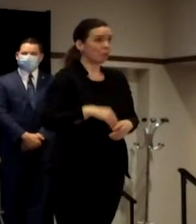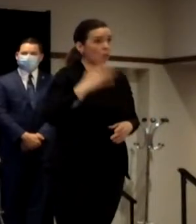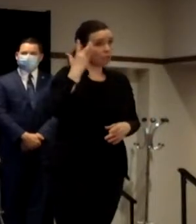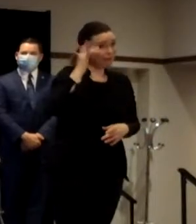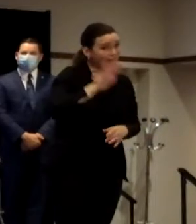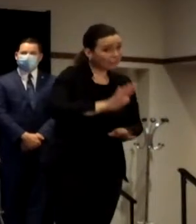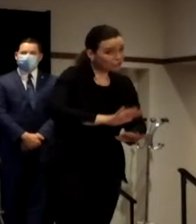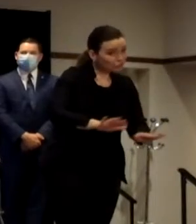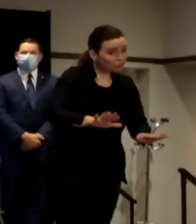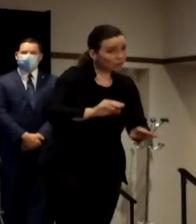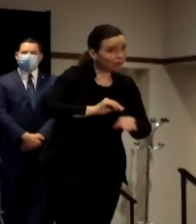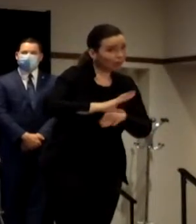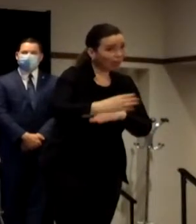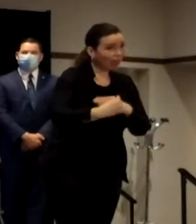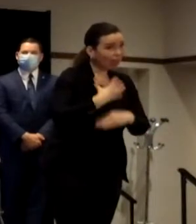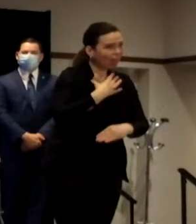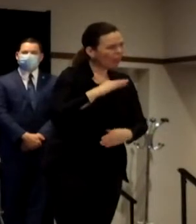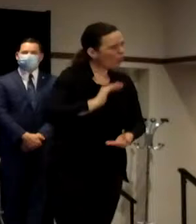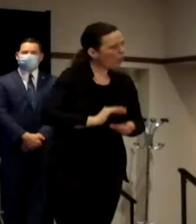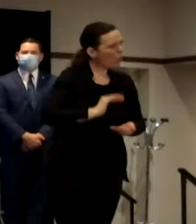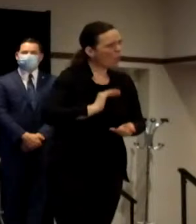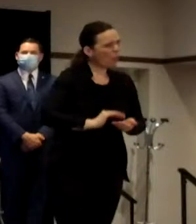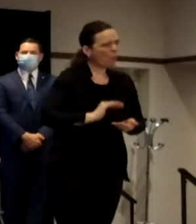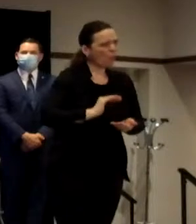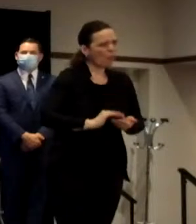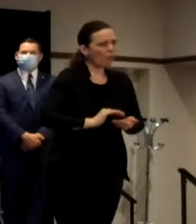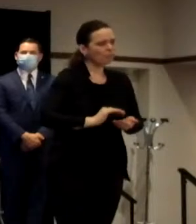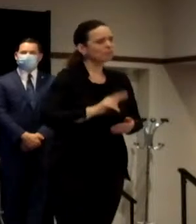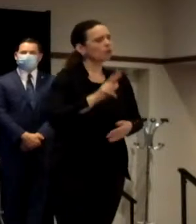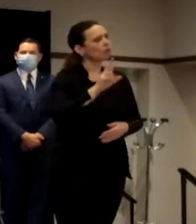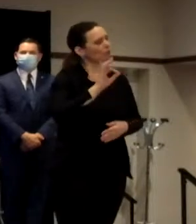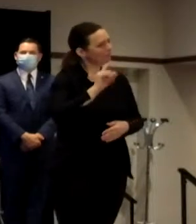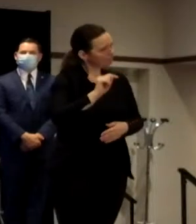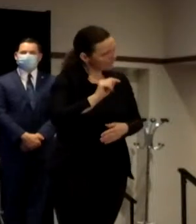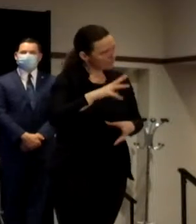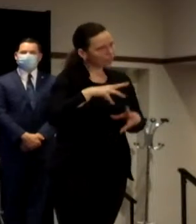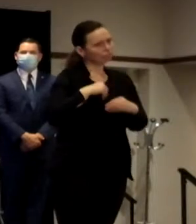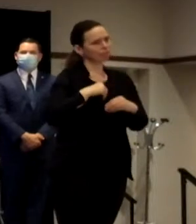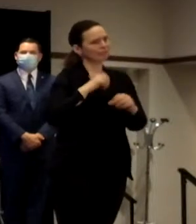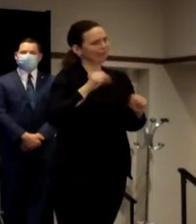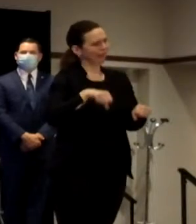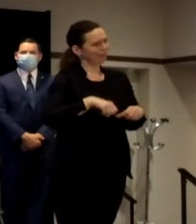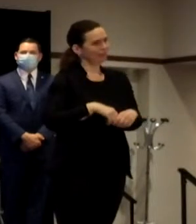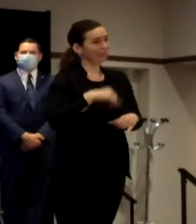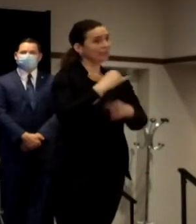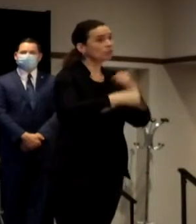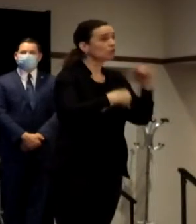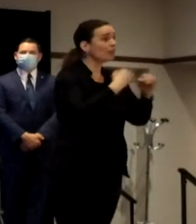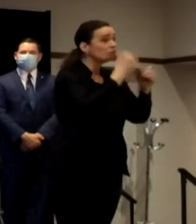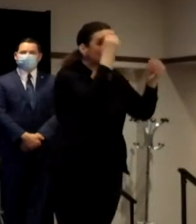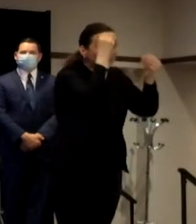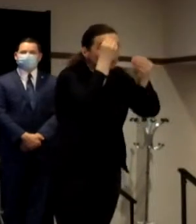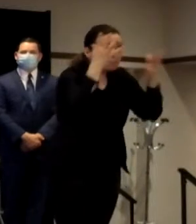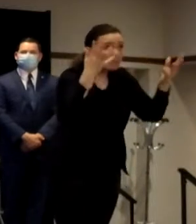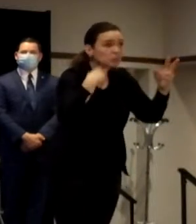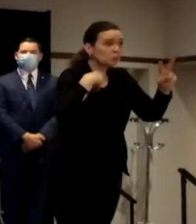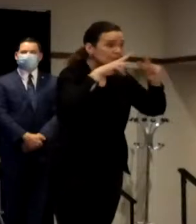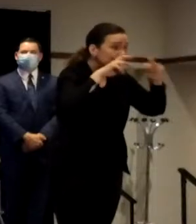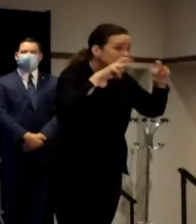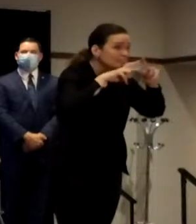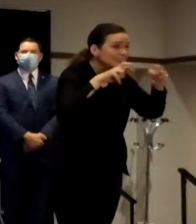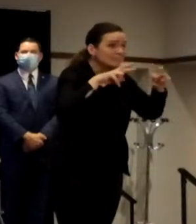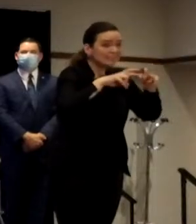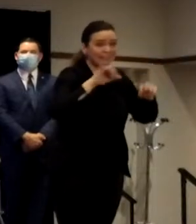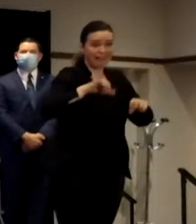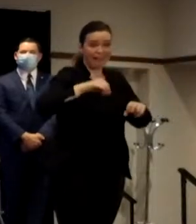will come out too. But yes, we have looked international data as well as national, and then policy statements for American Academy